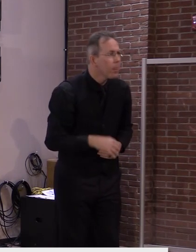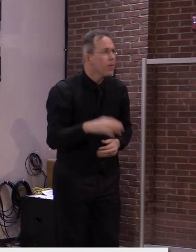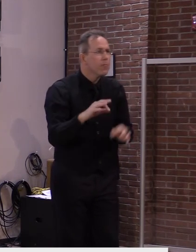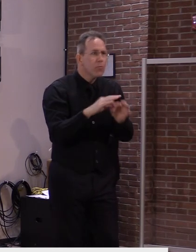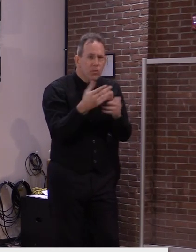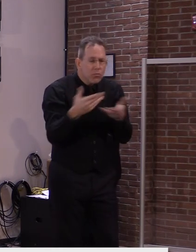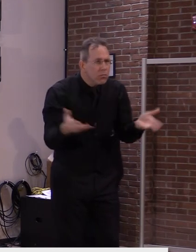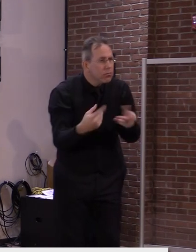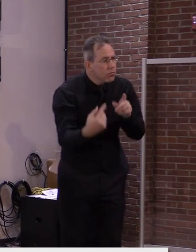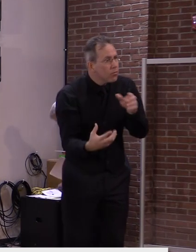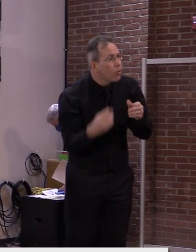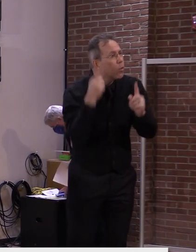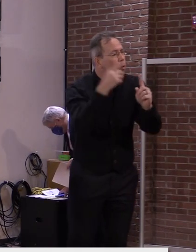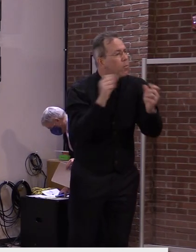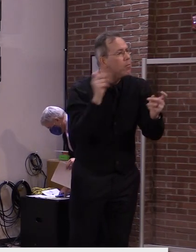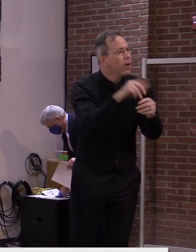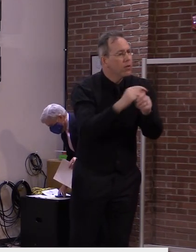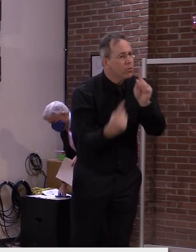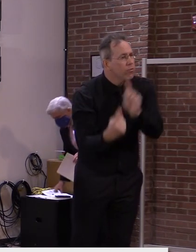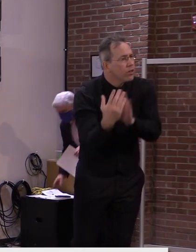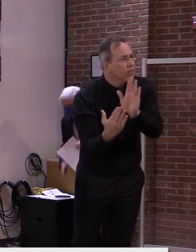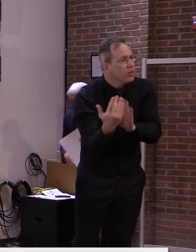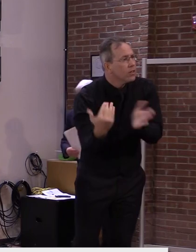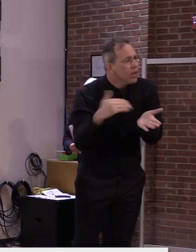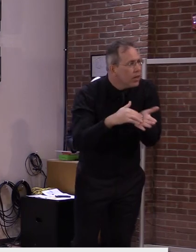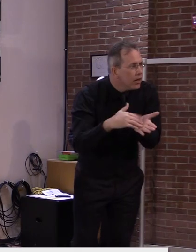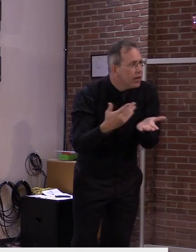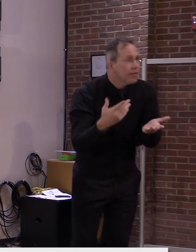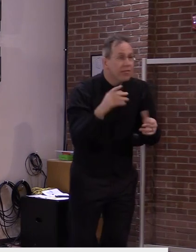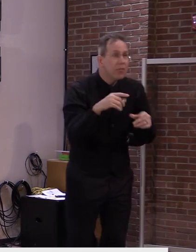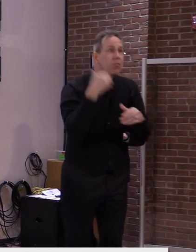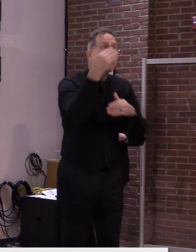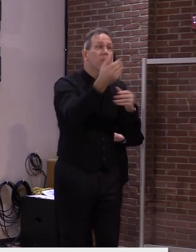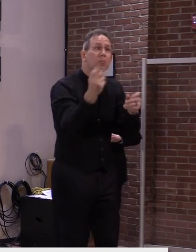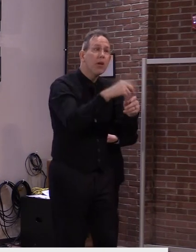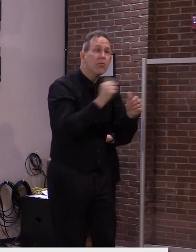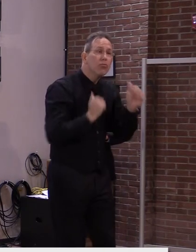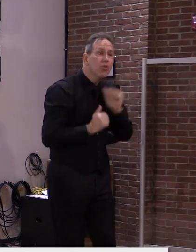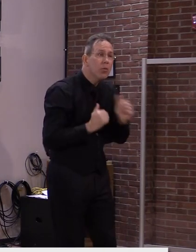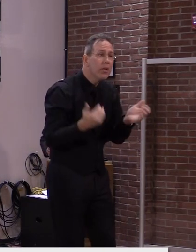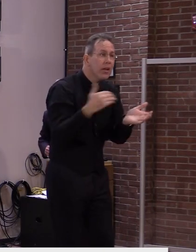arts. That concludes my update. I'll now turn it over to Secretary Smith.